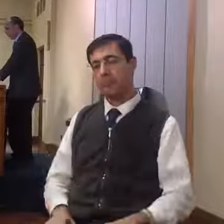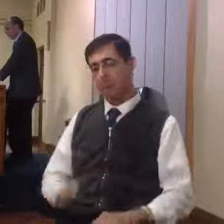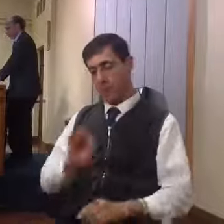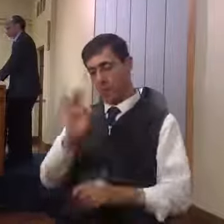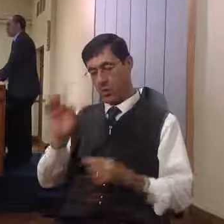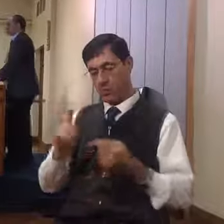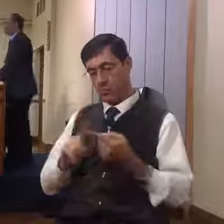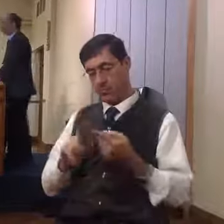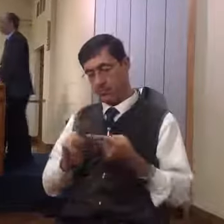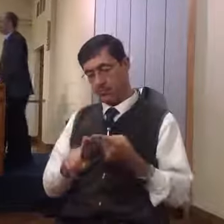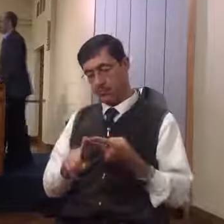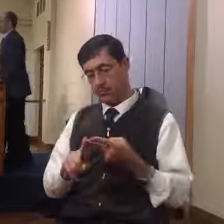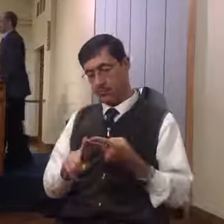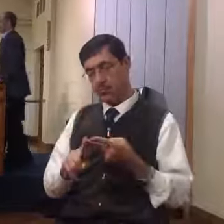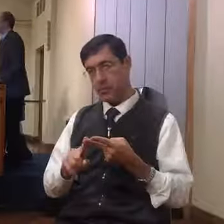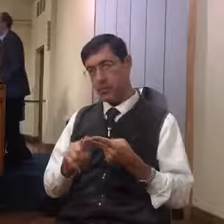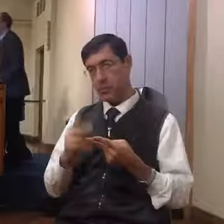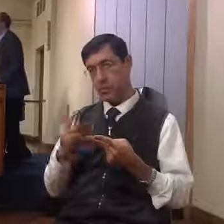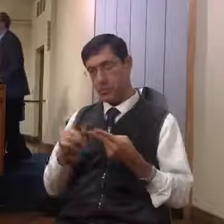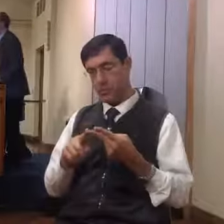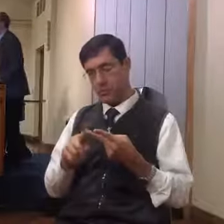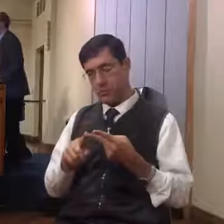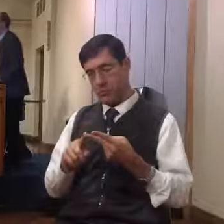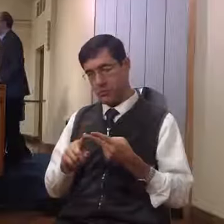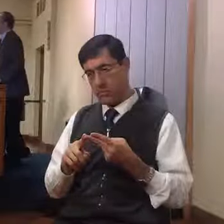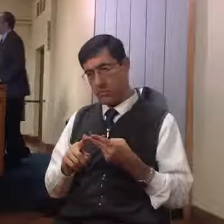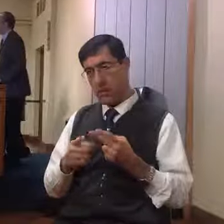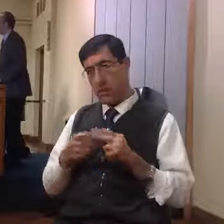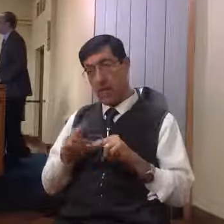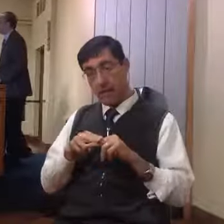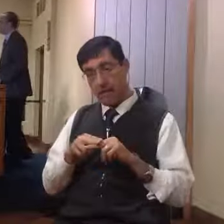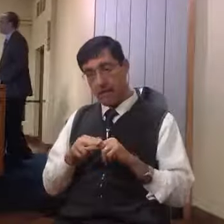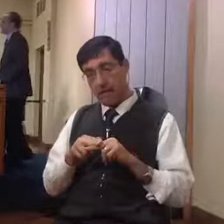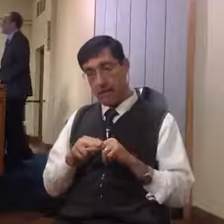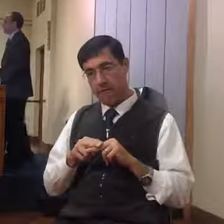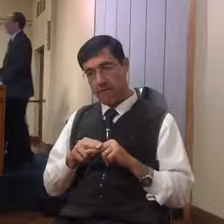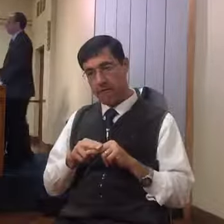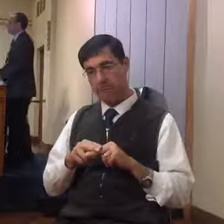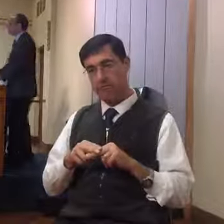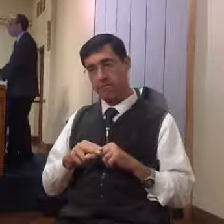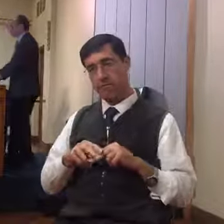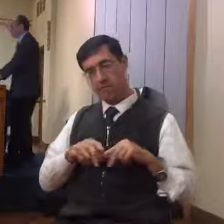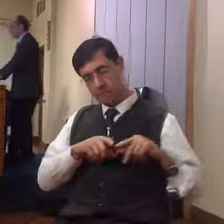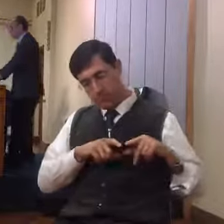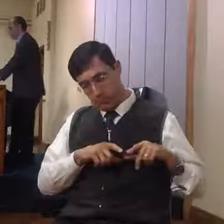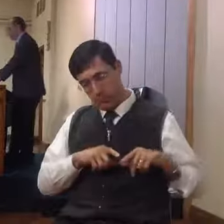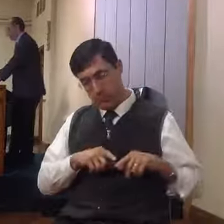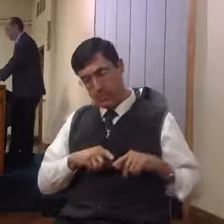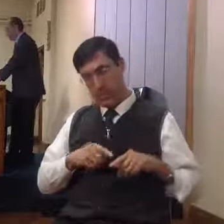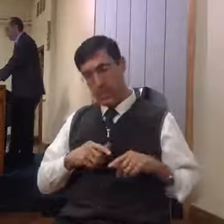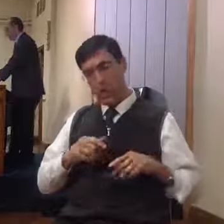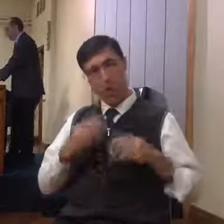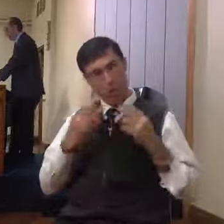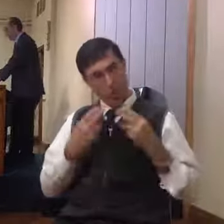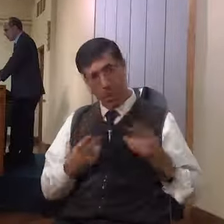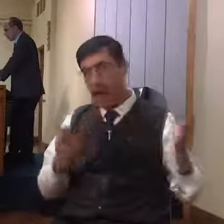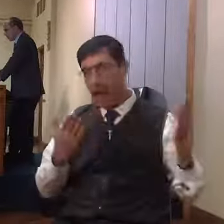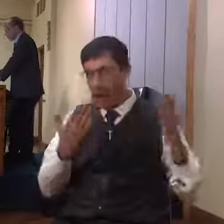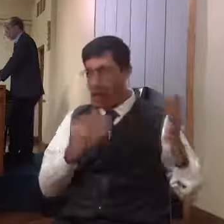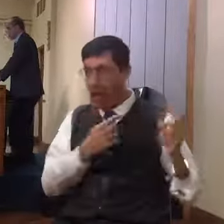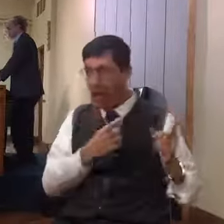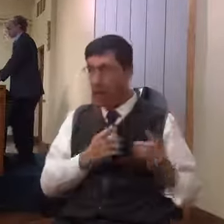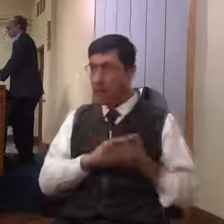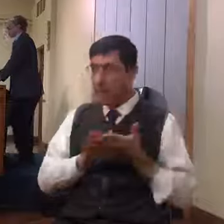second, am I redeeming the time? Ephesians 5:16. Am I redeeming the time? The third